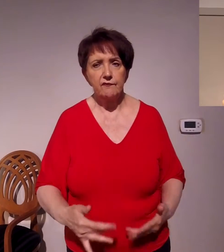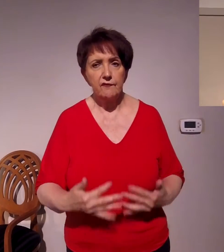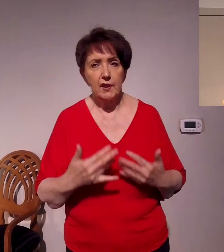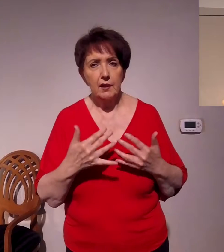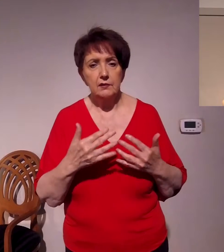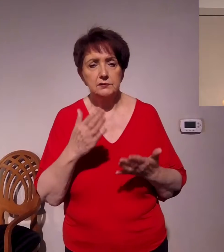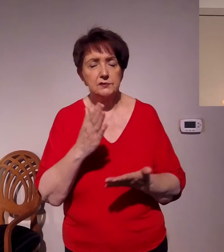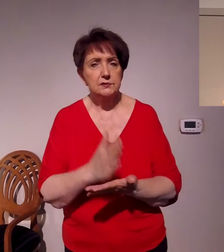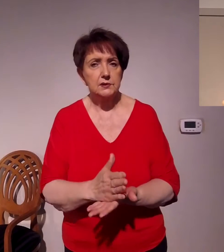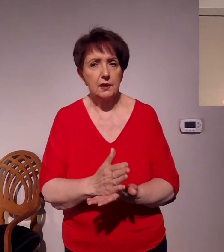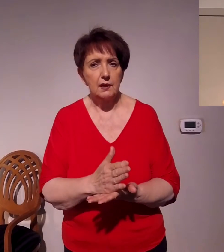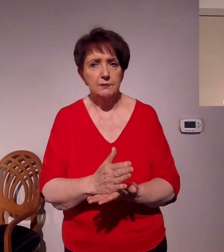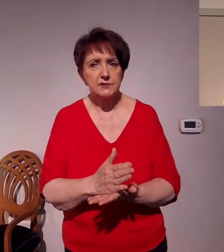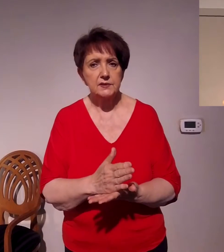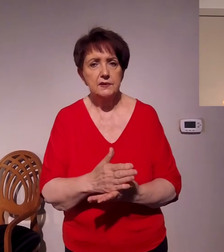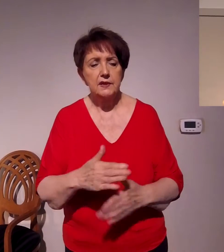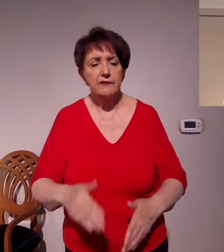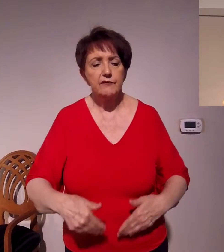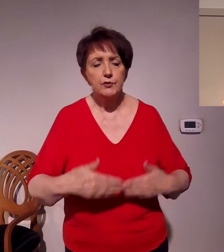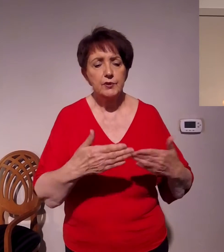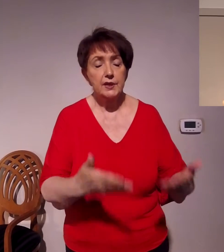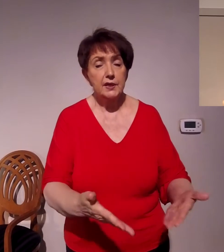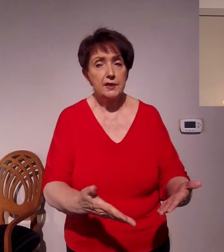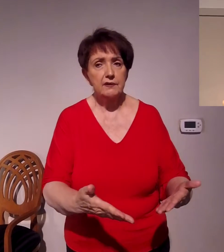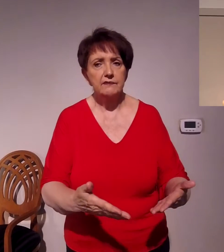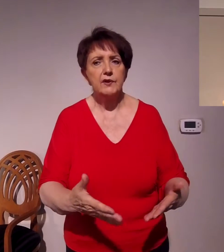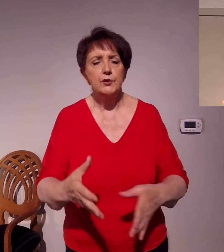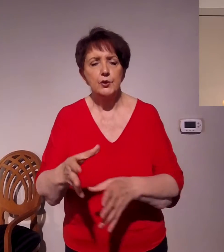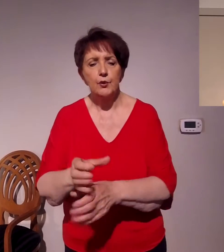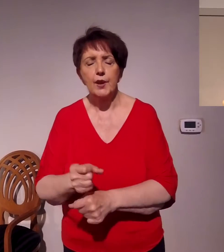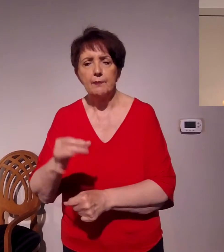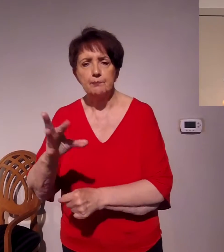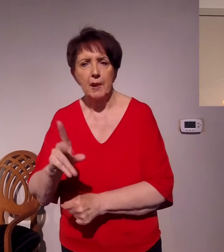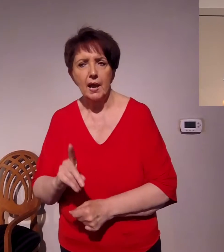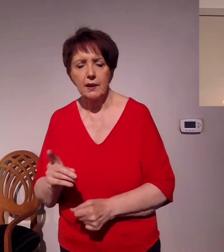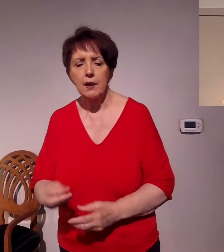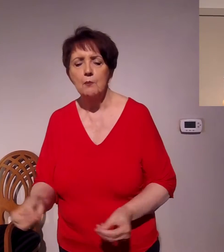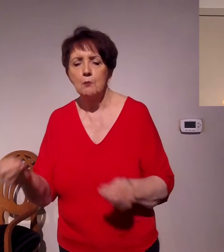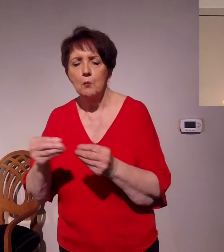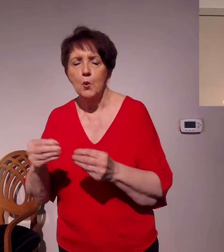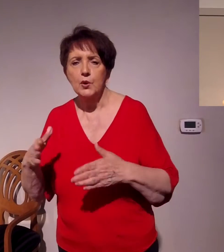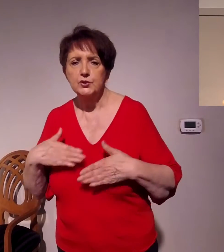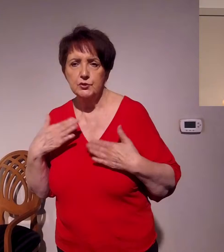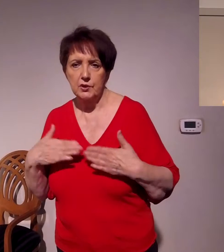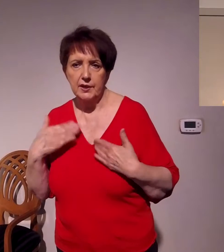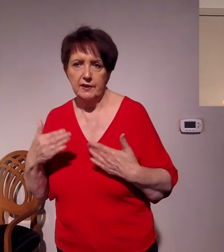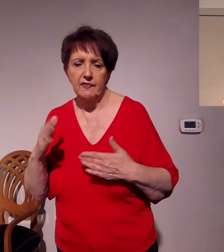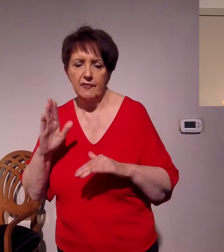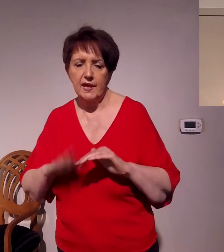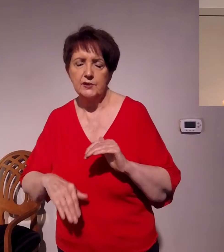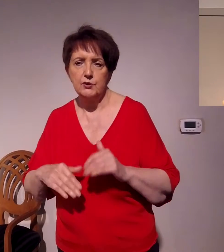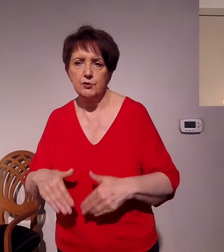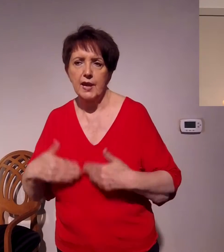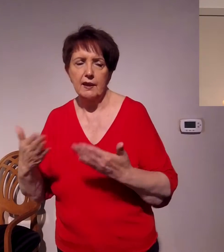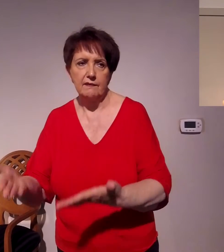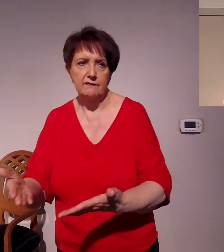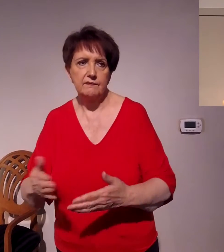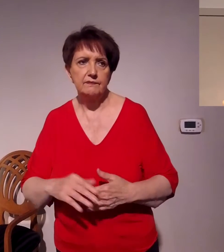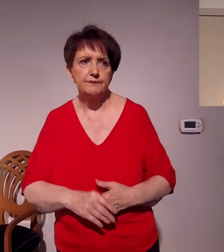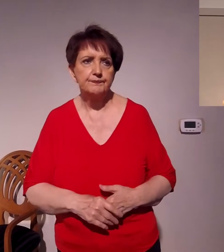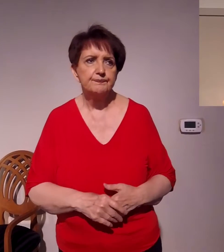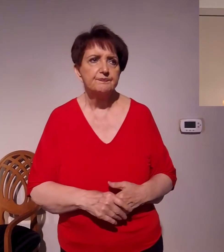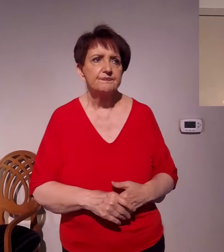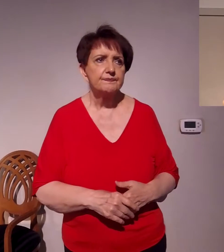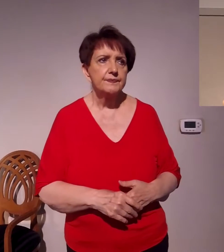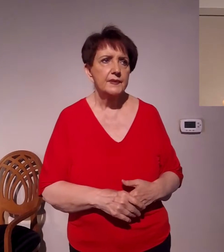giving will receive back even more joy than he or she can give out. Ever as a